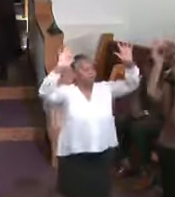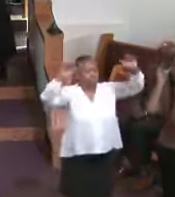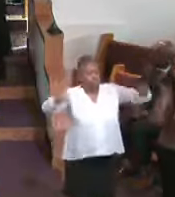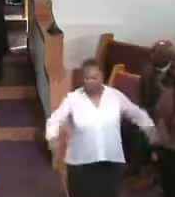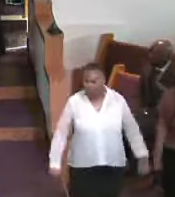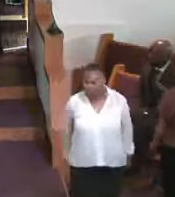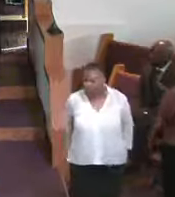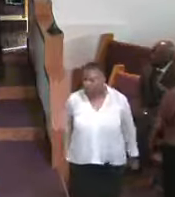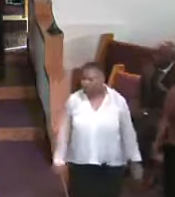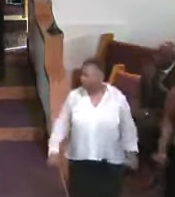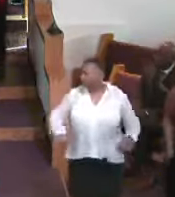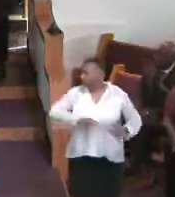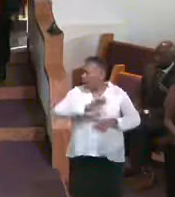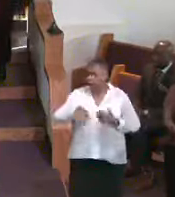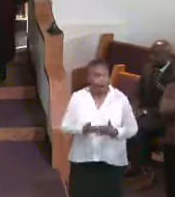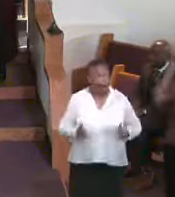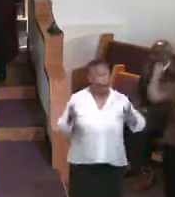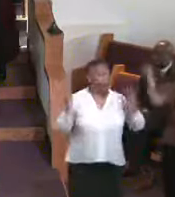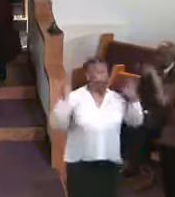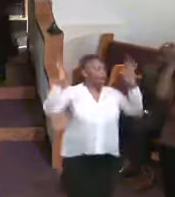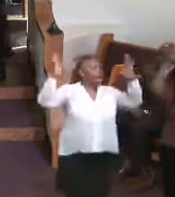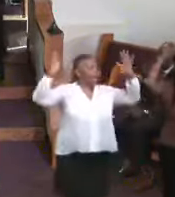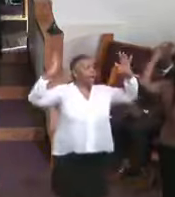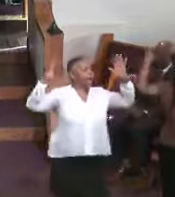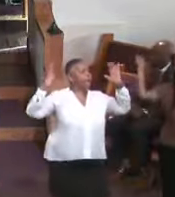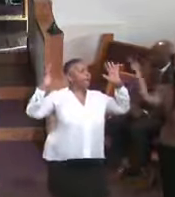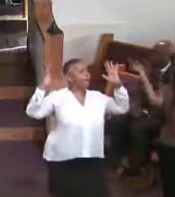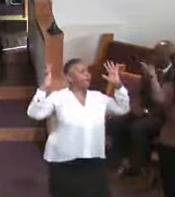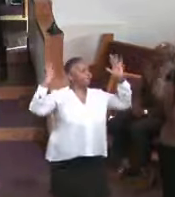Come on. Let's do it again. All praise.